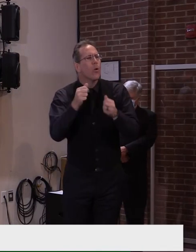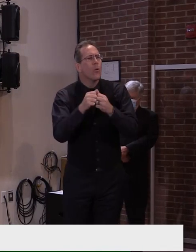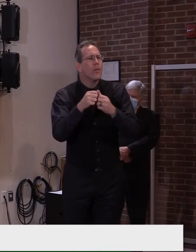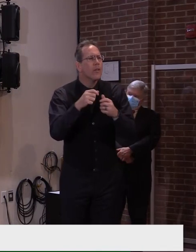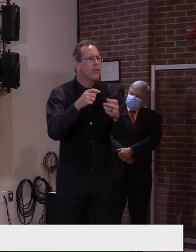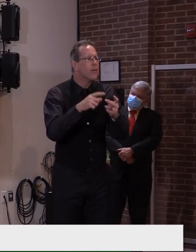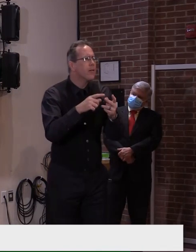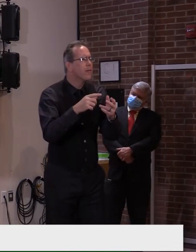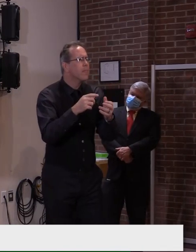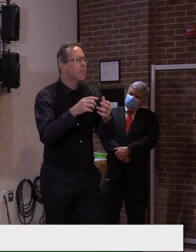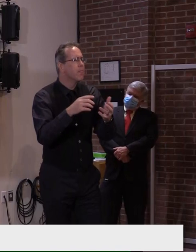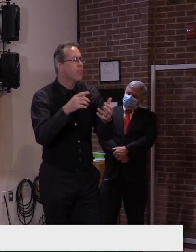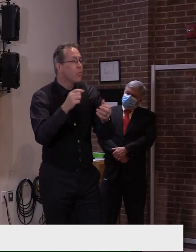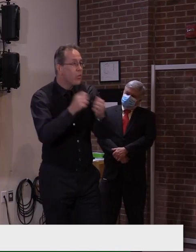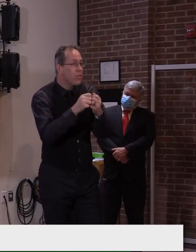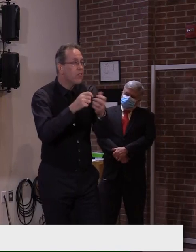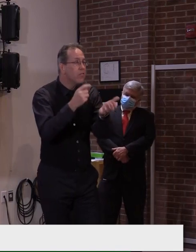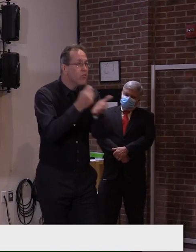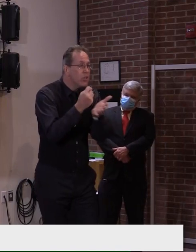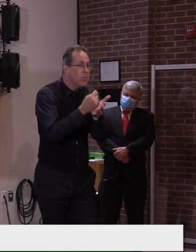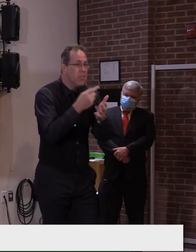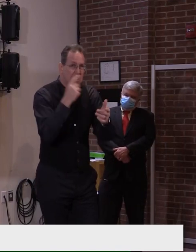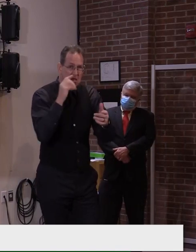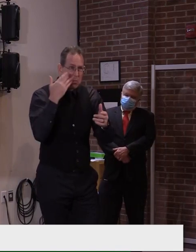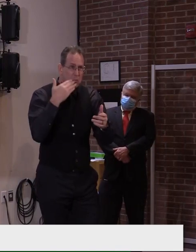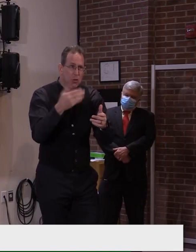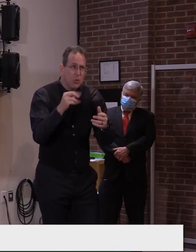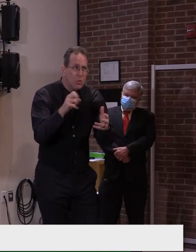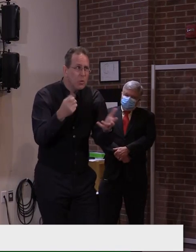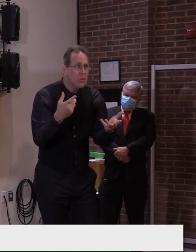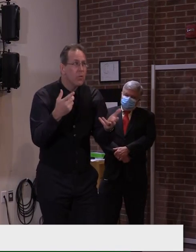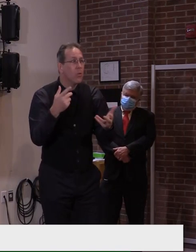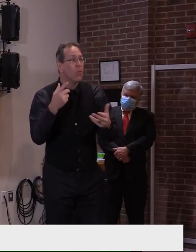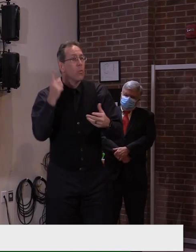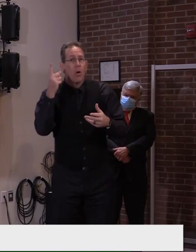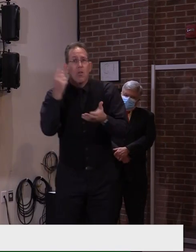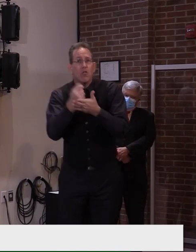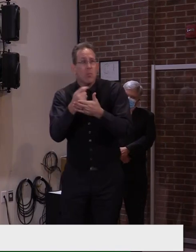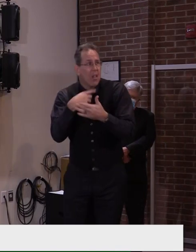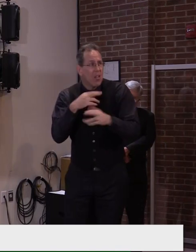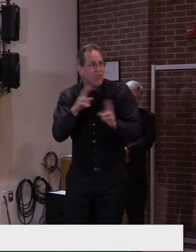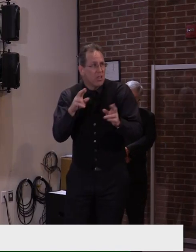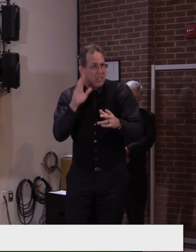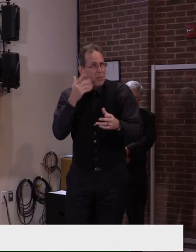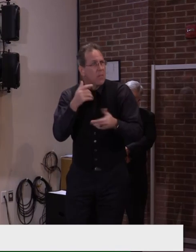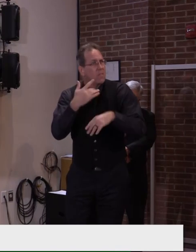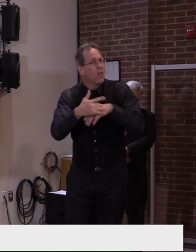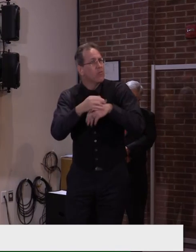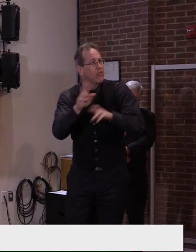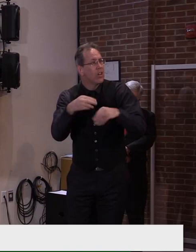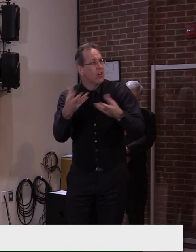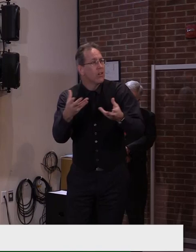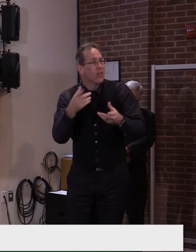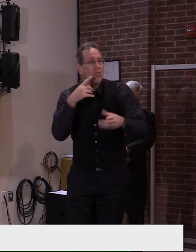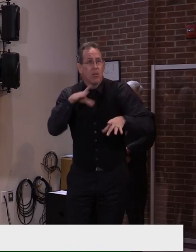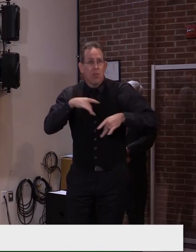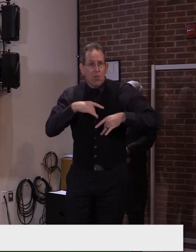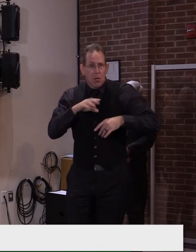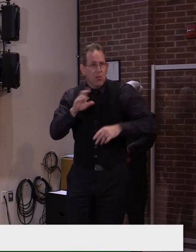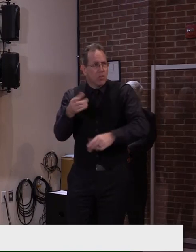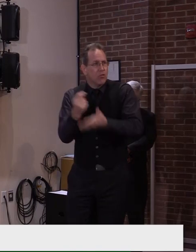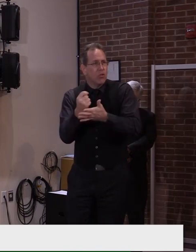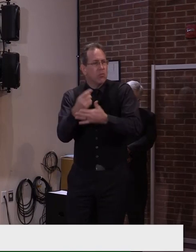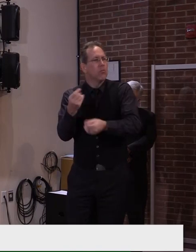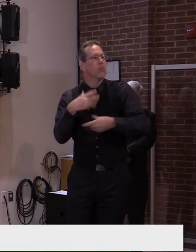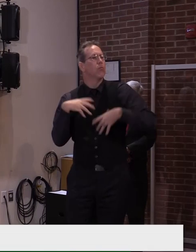and you mentioned Paxlovid would be available in the state hopefully by the end of the week. I'm wondering to what extent it would be